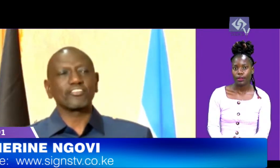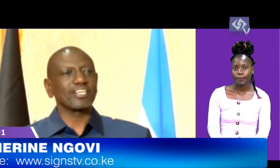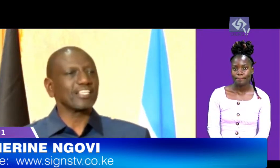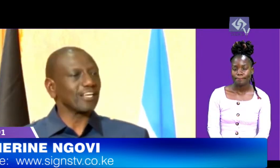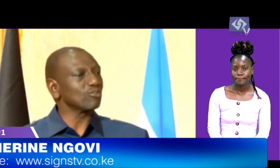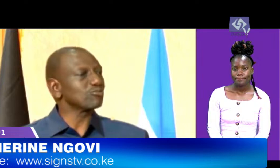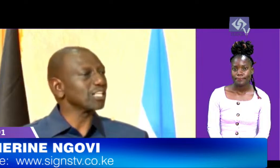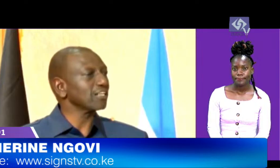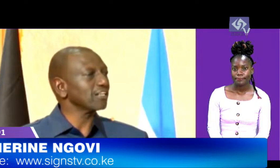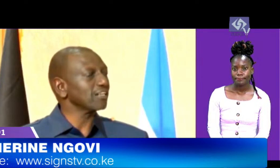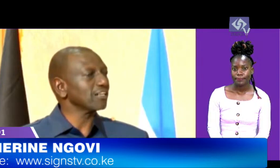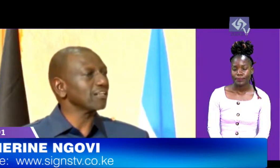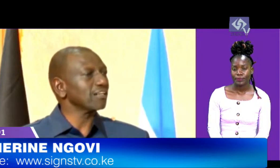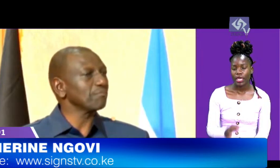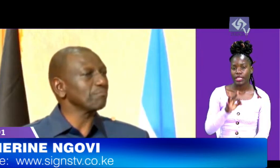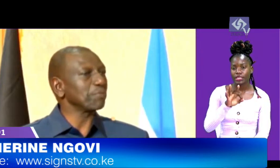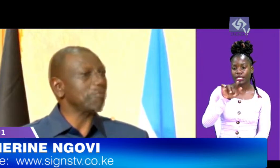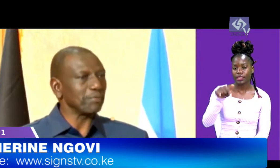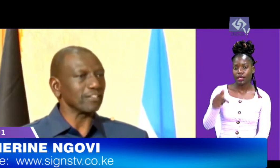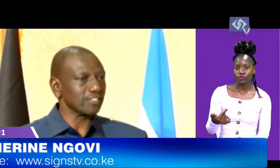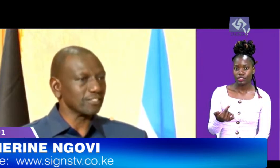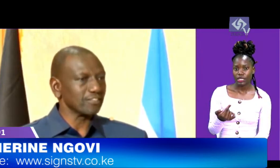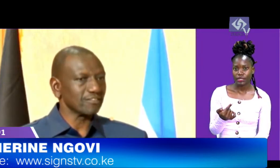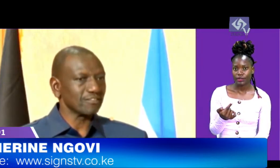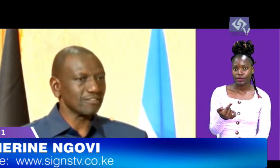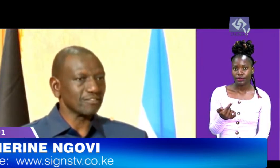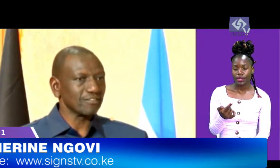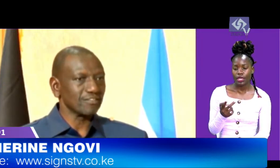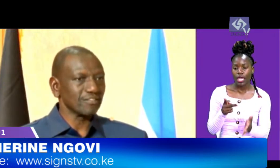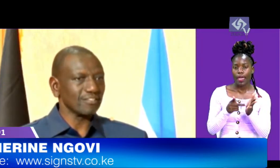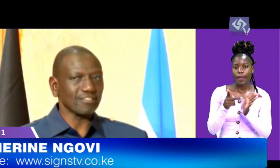I think, 3,000 pay bills,